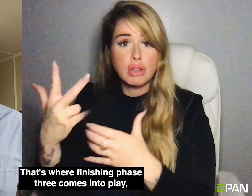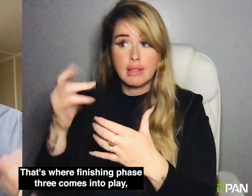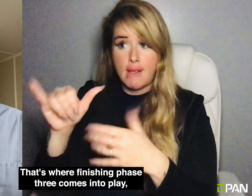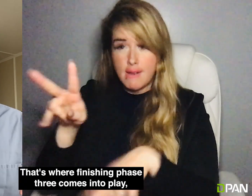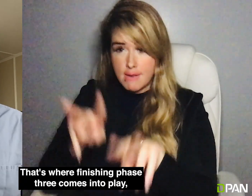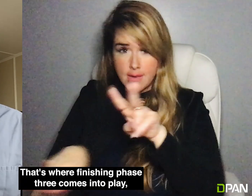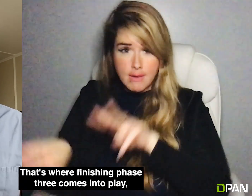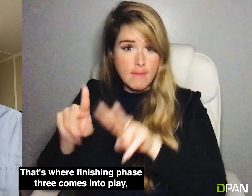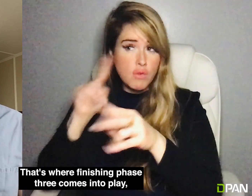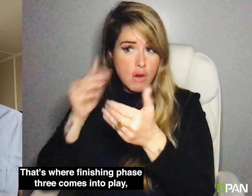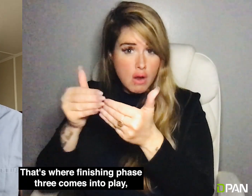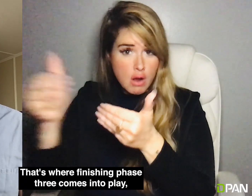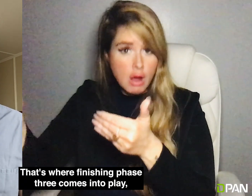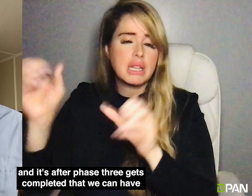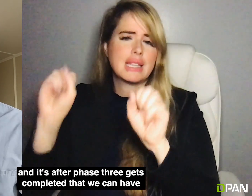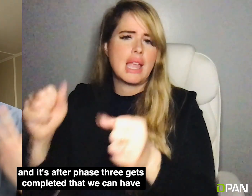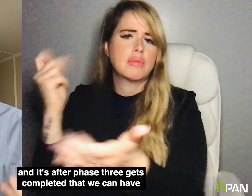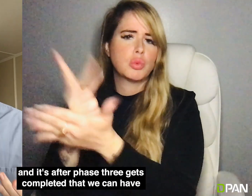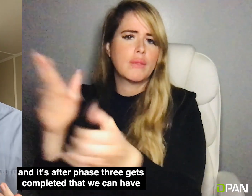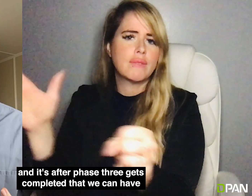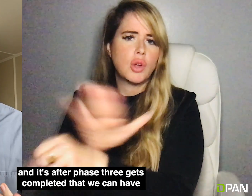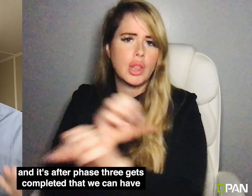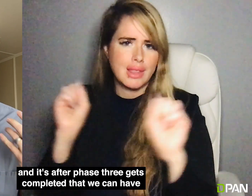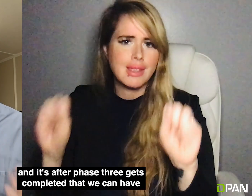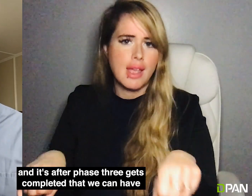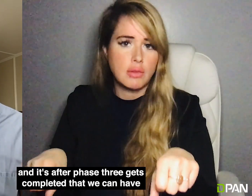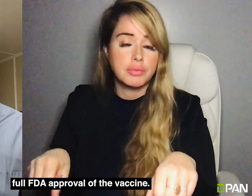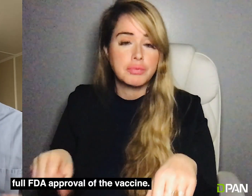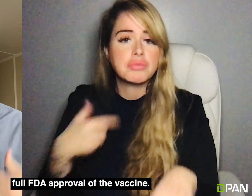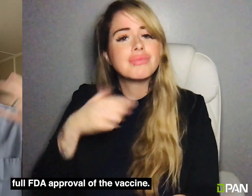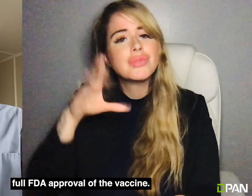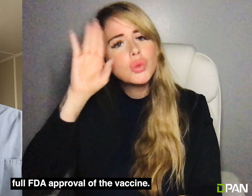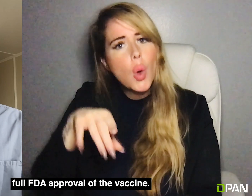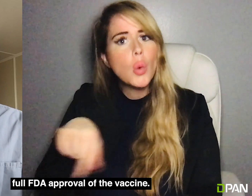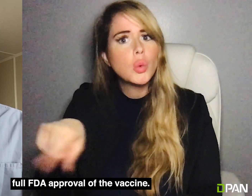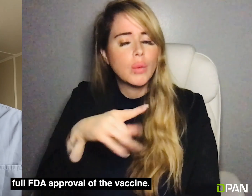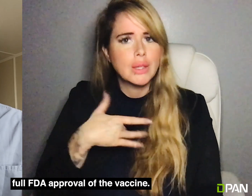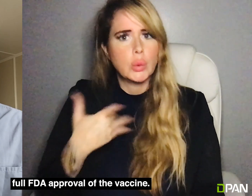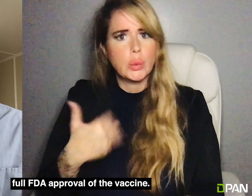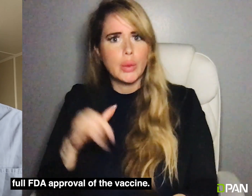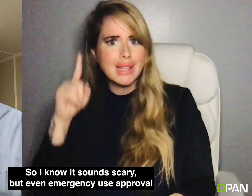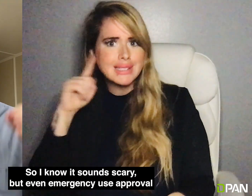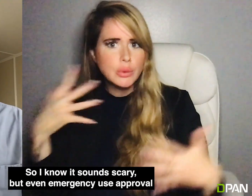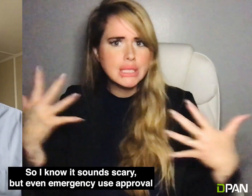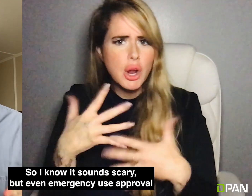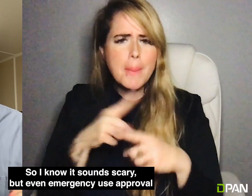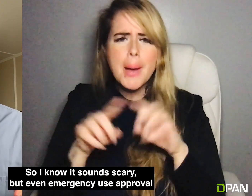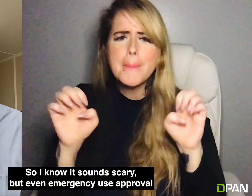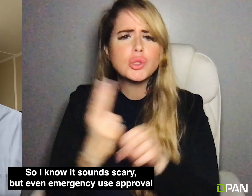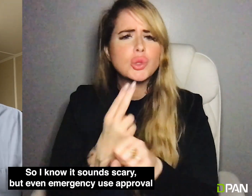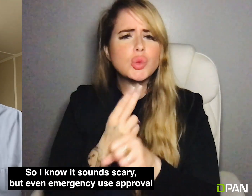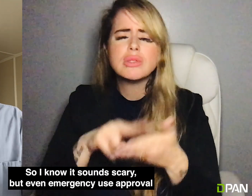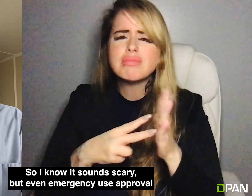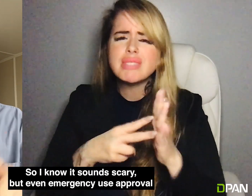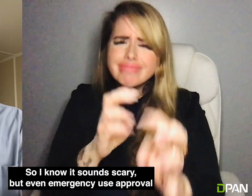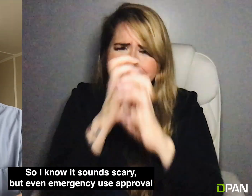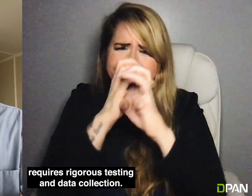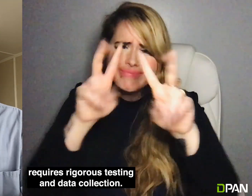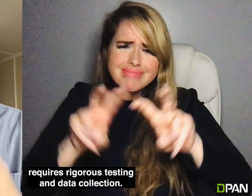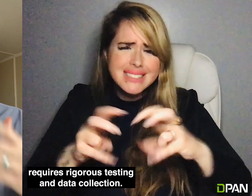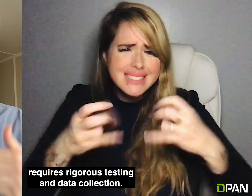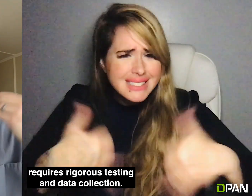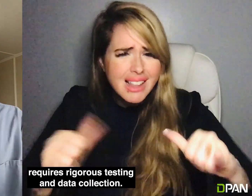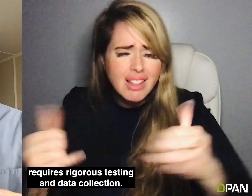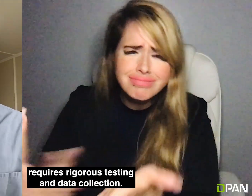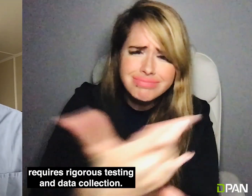use approval. That's where finishing phase 3 comes into play, and it's after phase 3 gets completed that we can have full FDA approval of the vaccine. So I know it sounds scary, but even emergency use